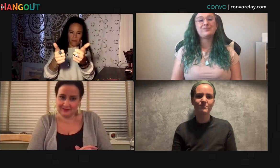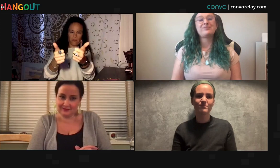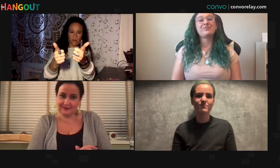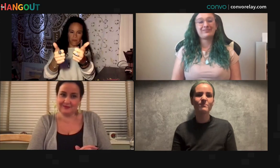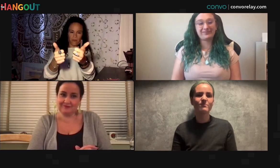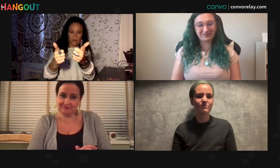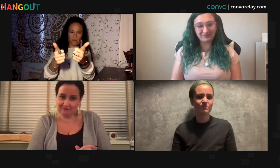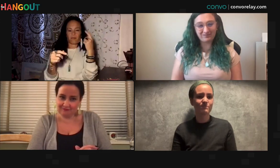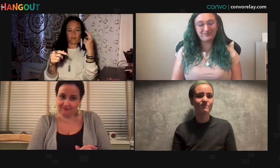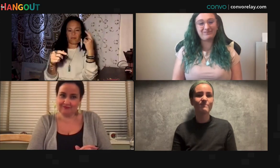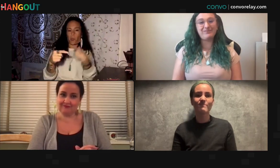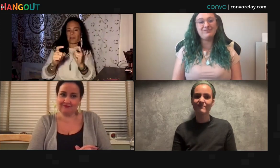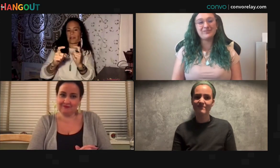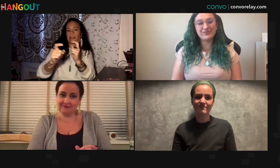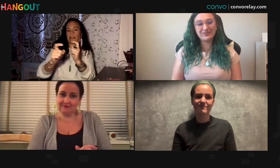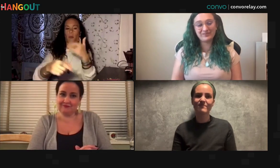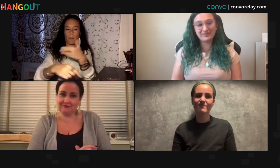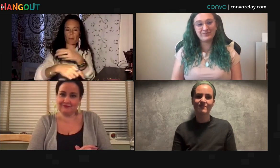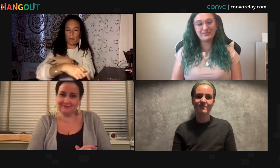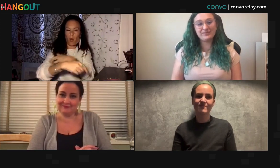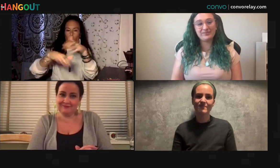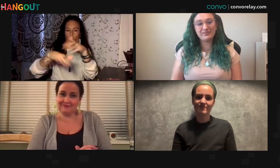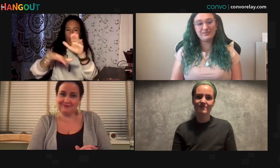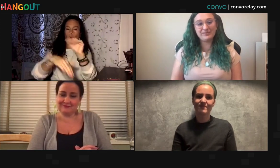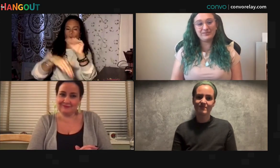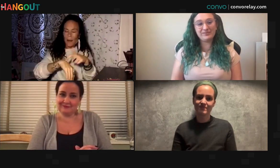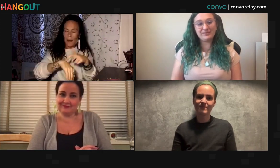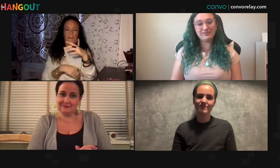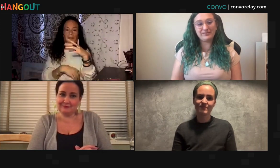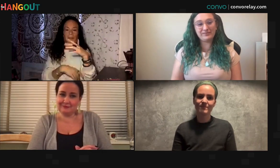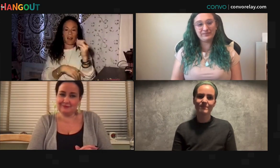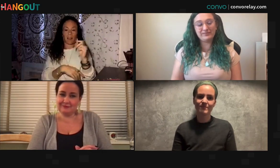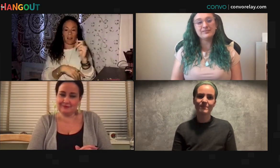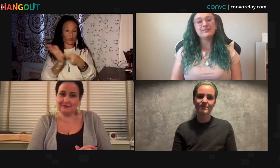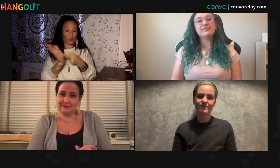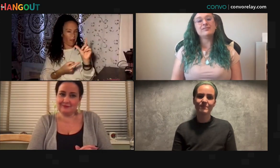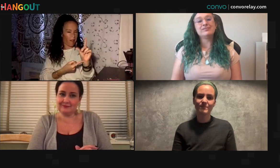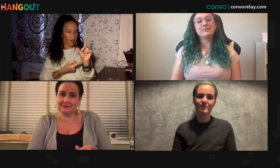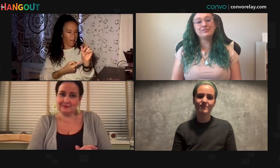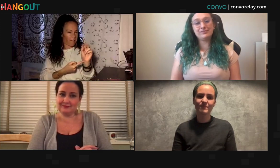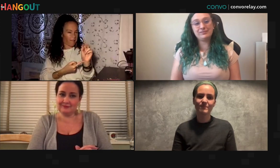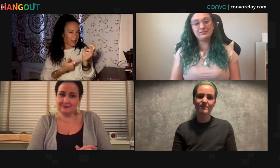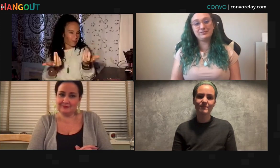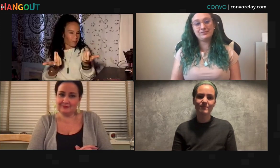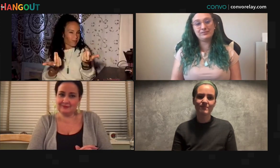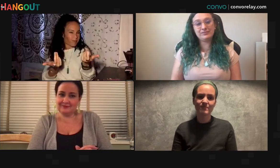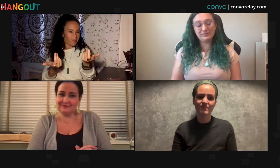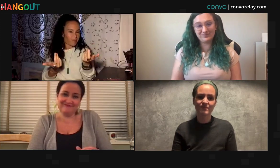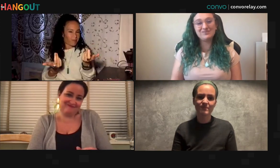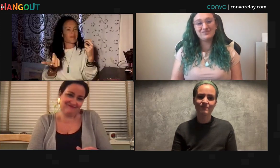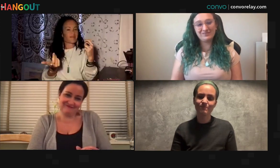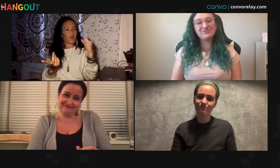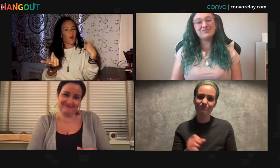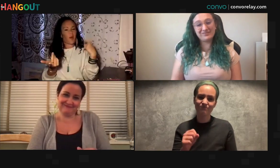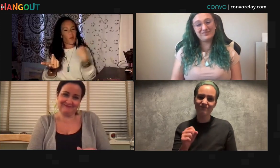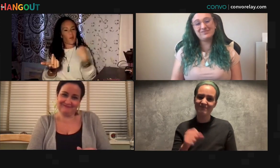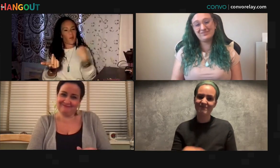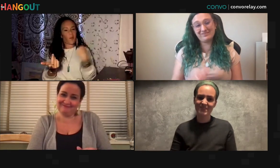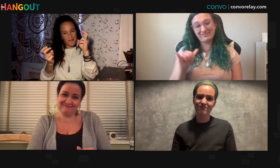mode. And this is you. So we give our power away all the time. And the duality of it is